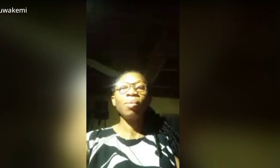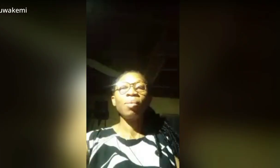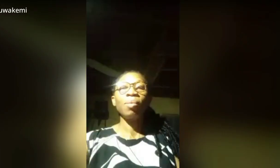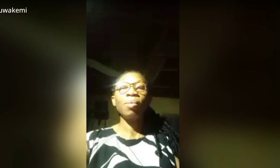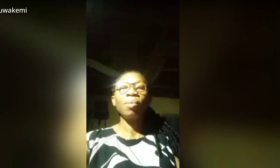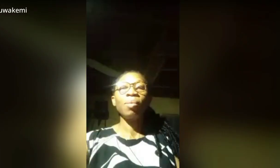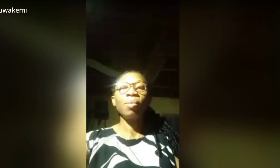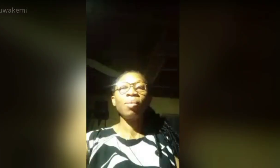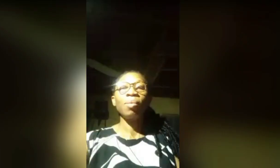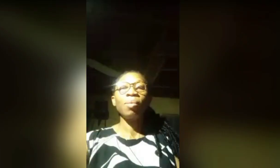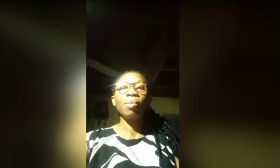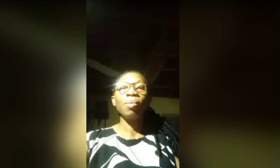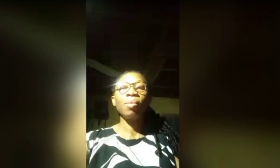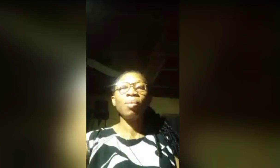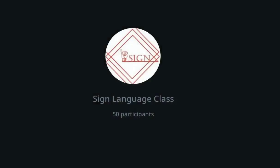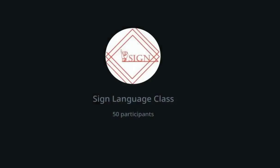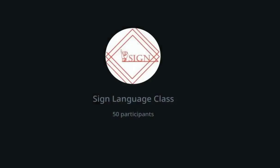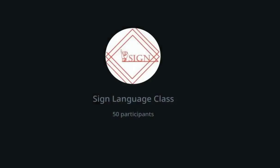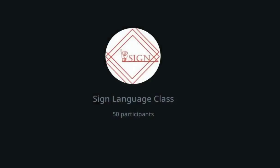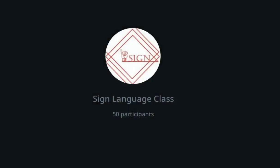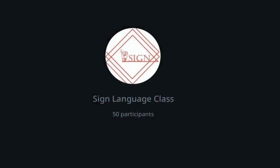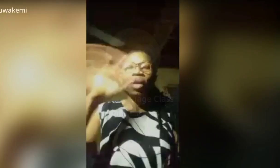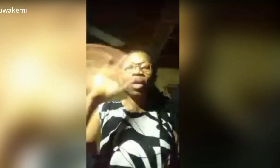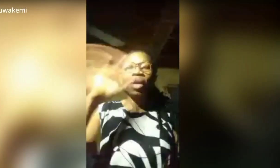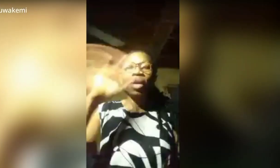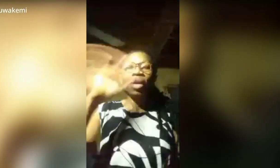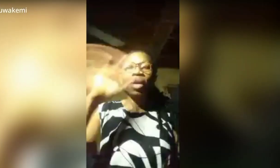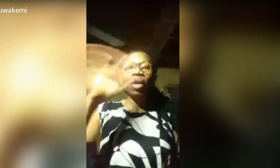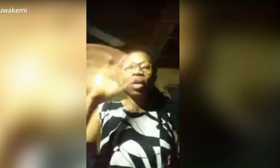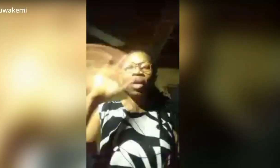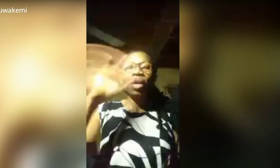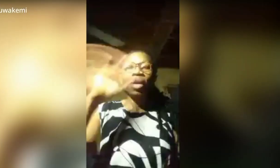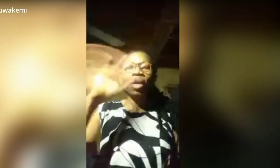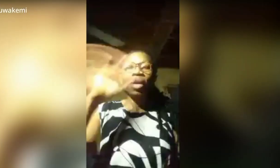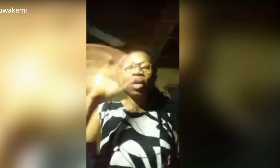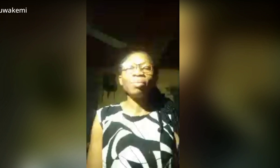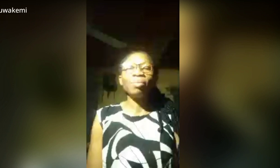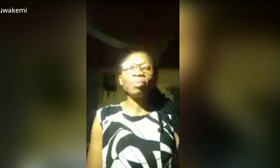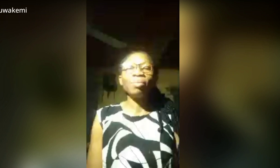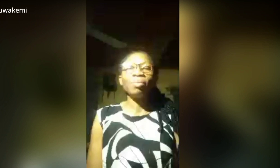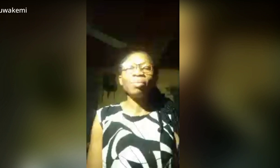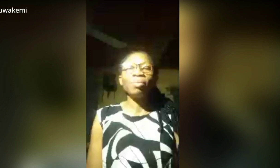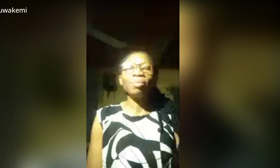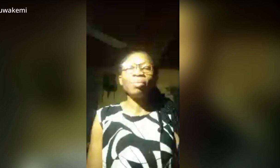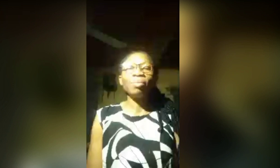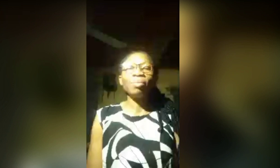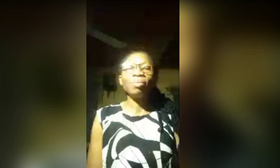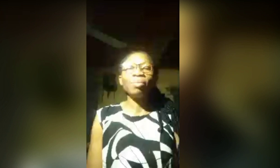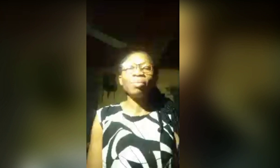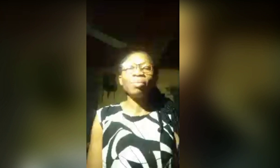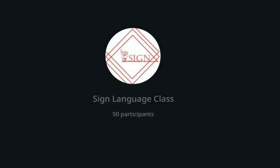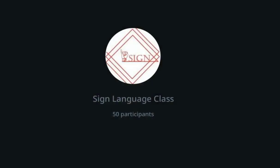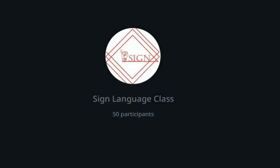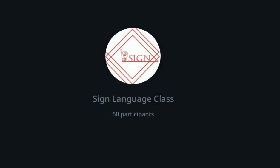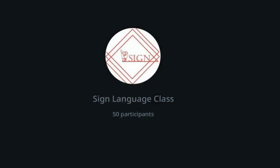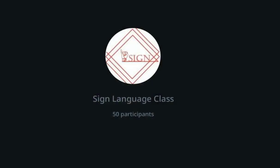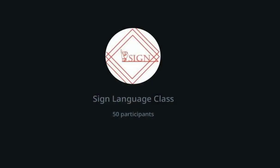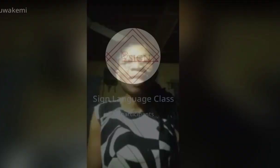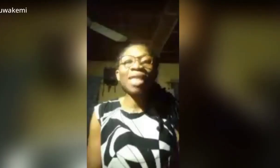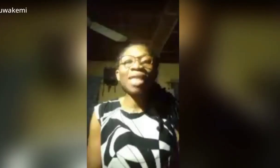Yes. Okay. Please sign good morning. Yes, I can hear you. Please sign good morning.